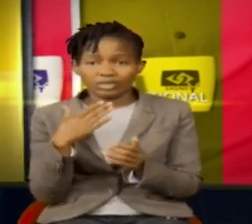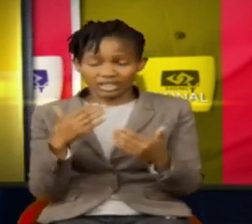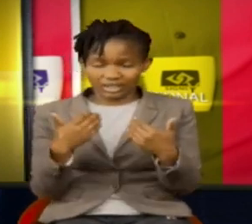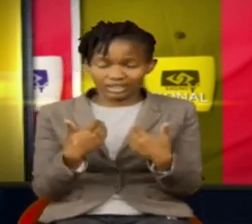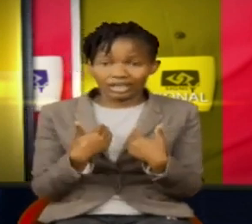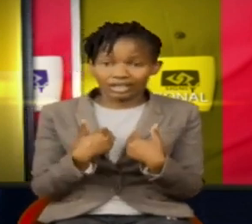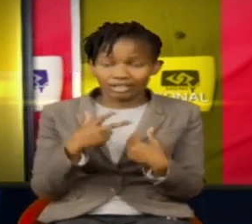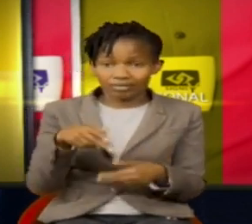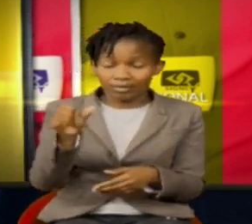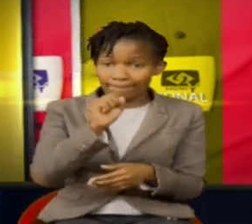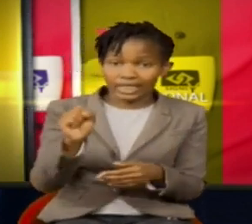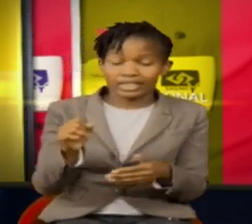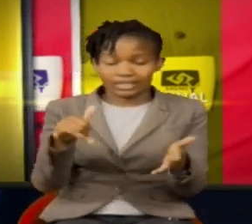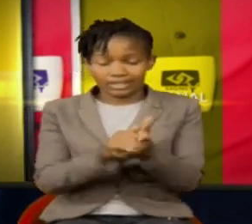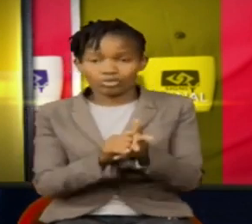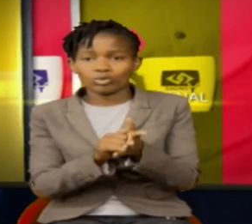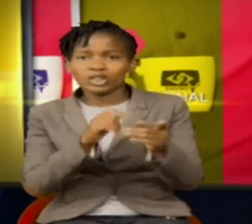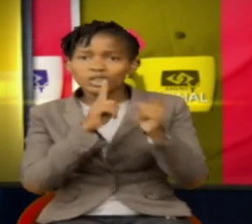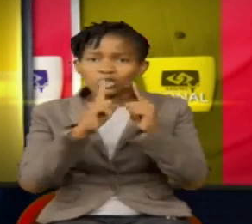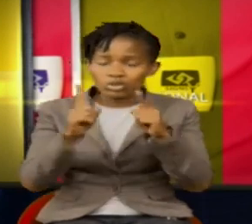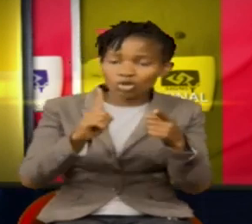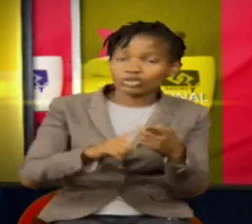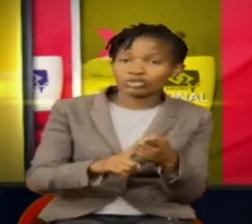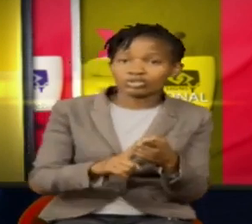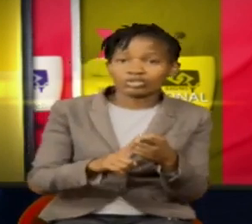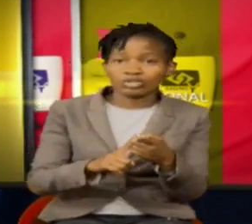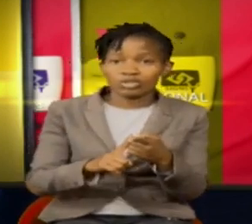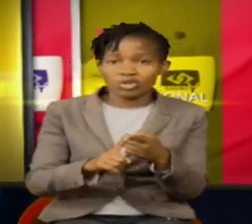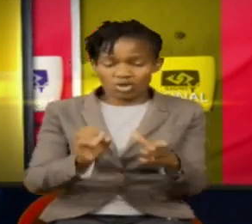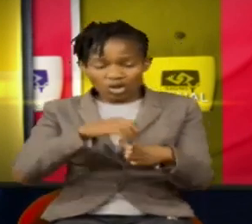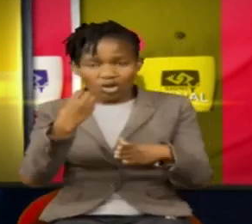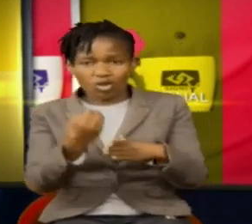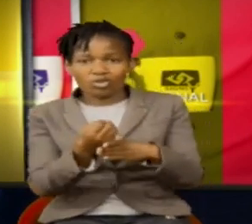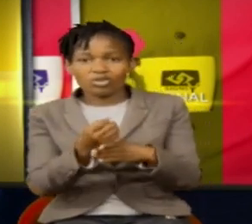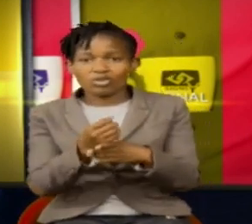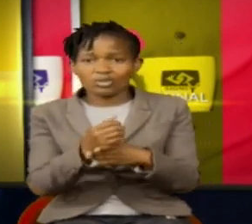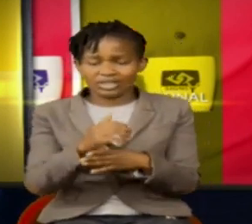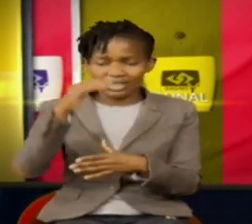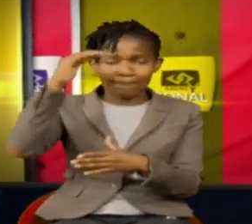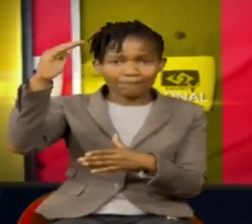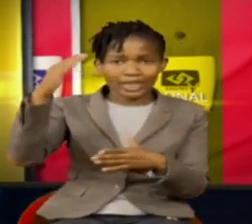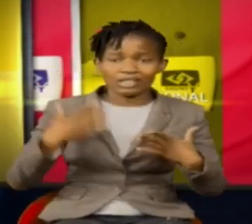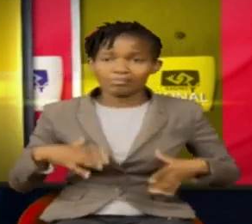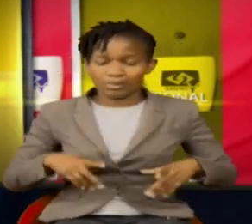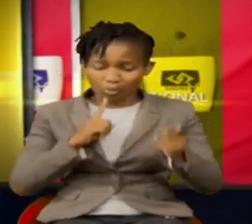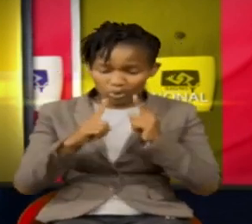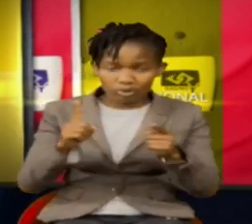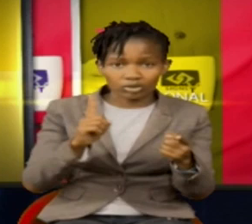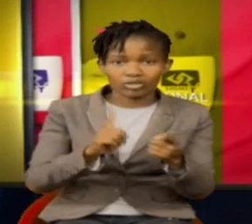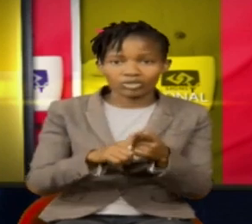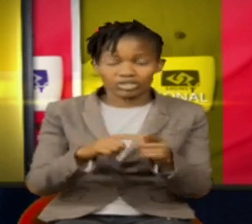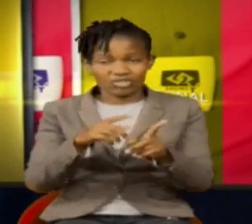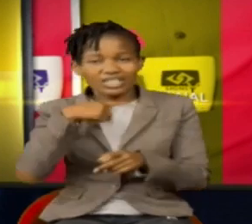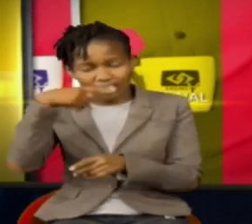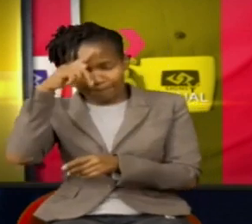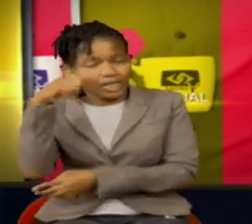could talk to, or we didn't have the older, younger guys that we could talk to. Just our parents and our uncles. They were very strict